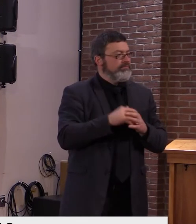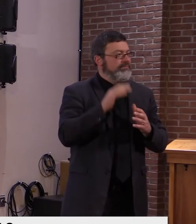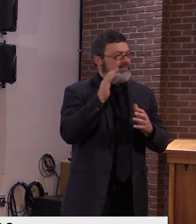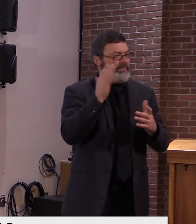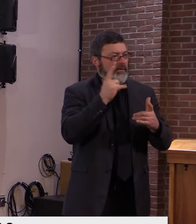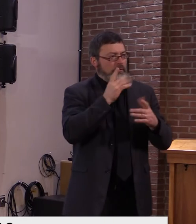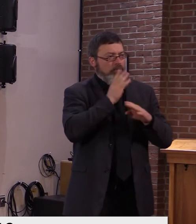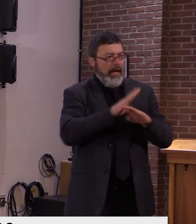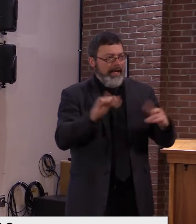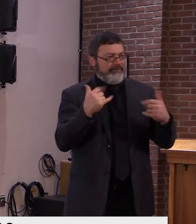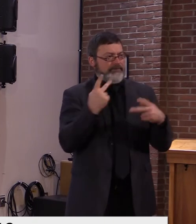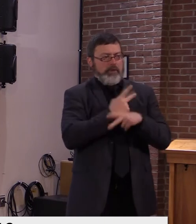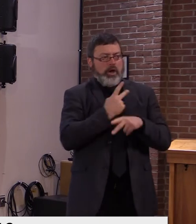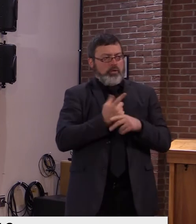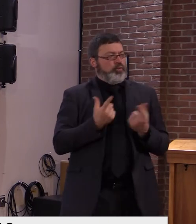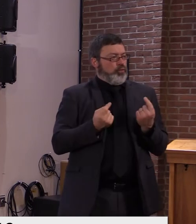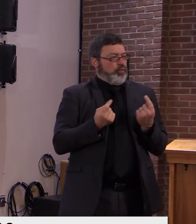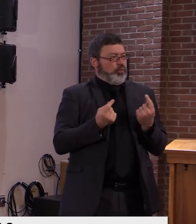There you go.